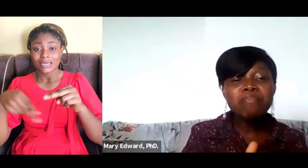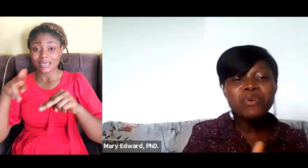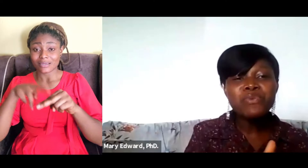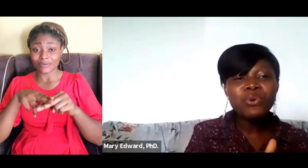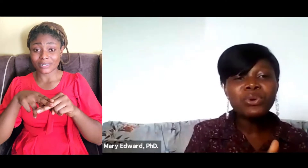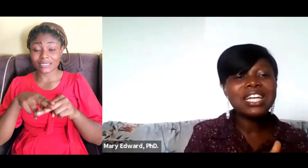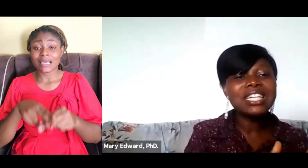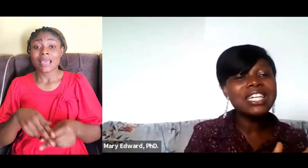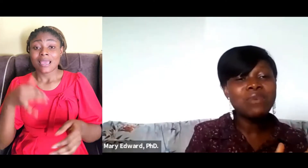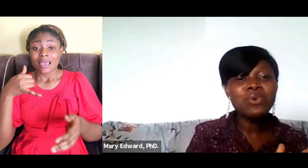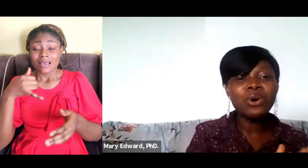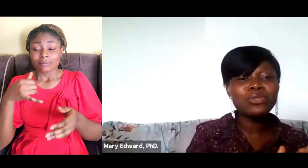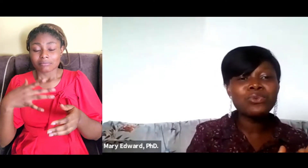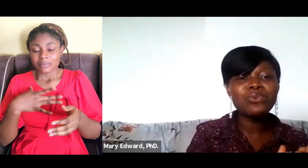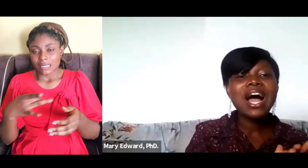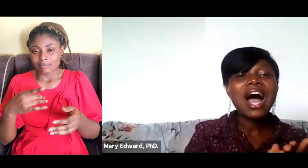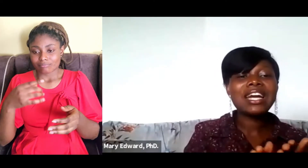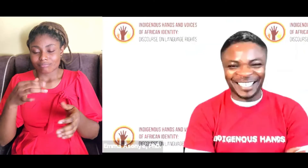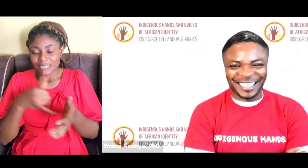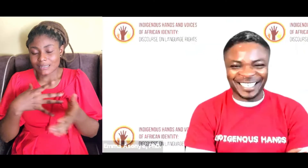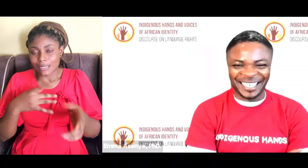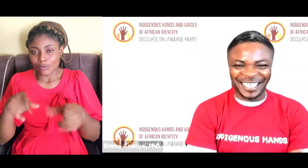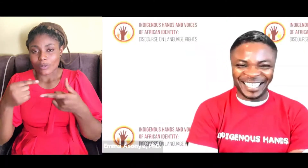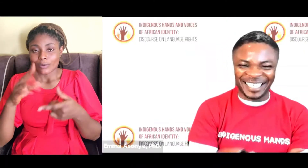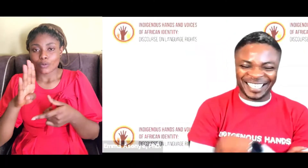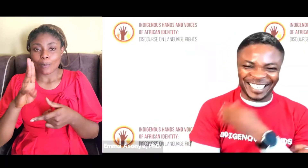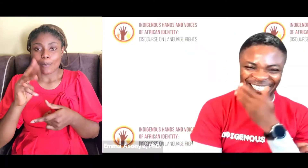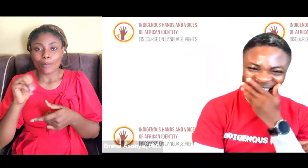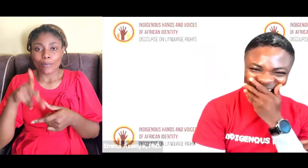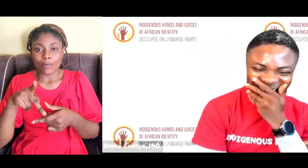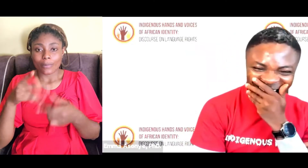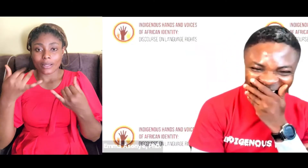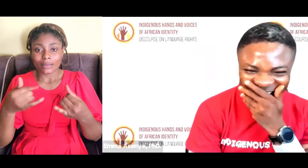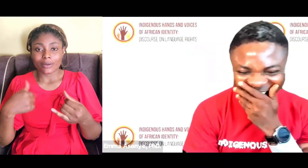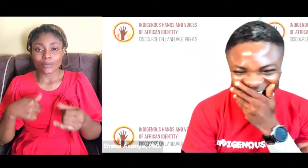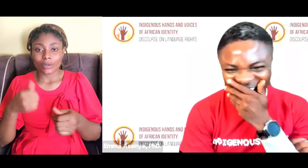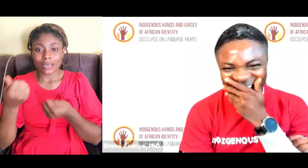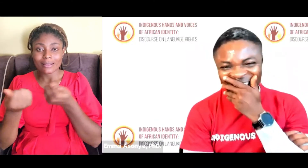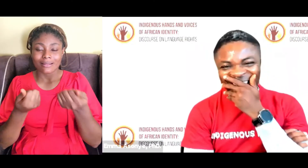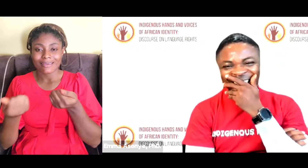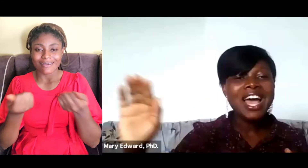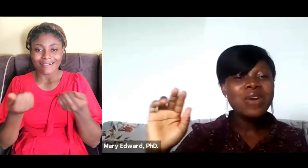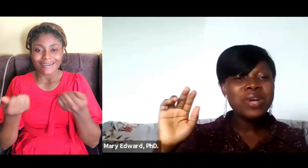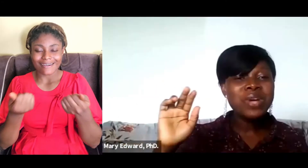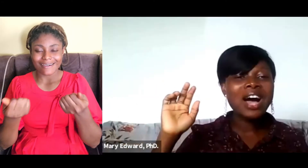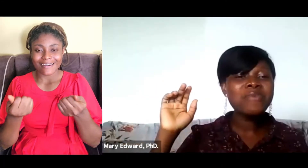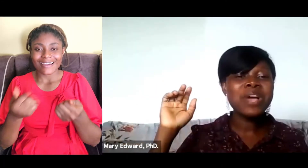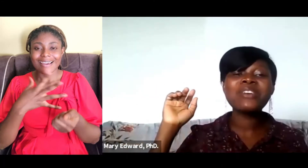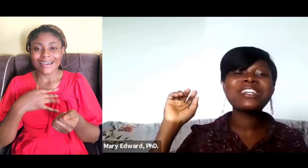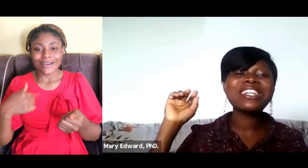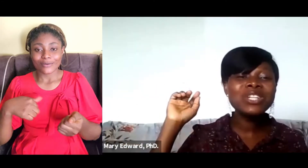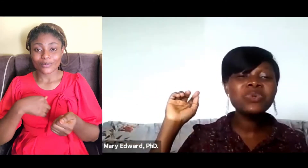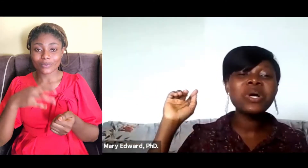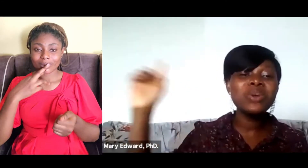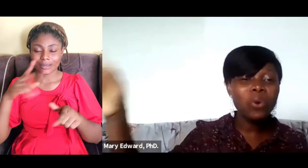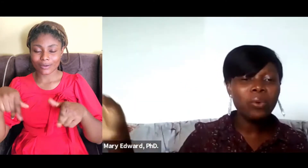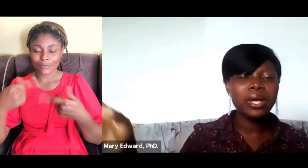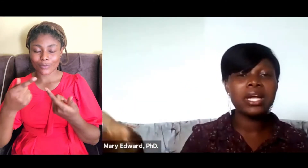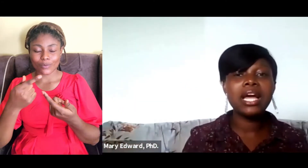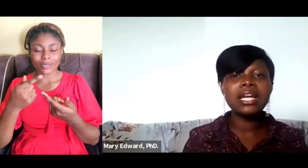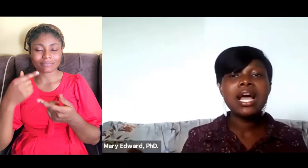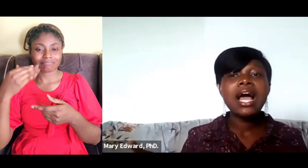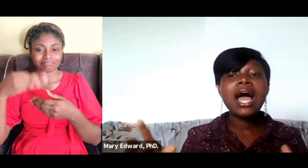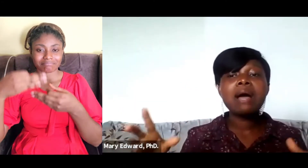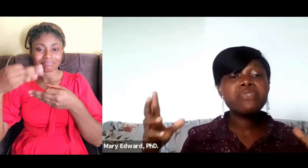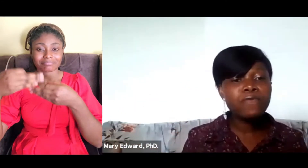on a bumpy road, suddenly we go to an asphalted road, now we're on a motorway, and we are gradually